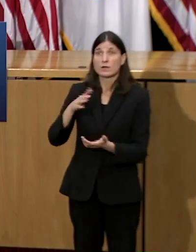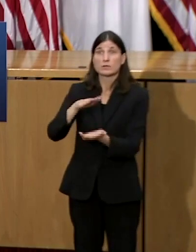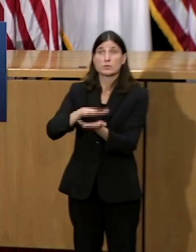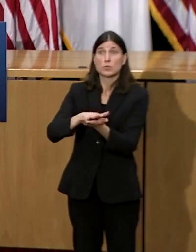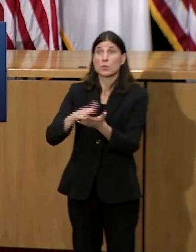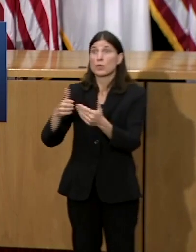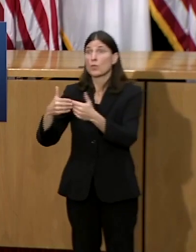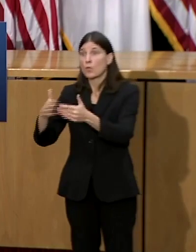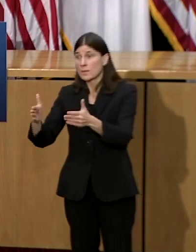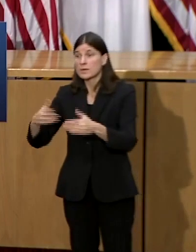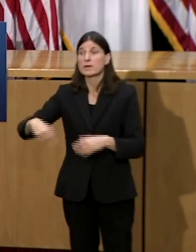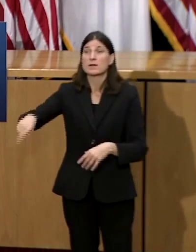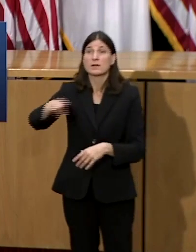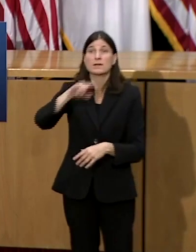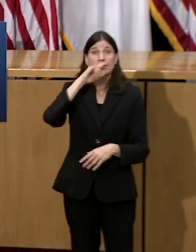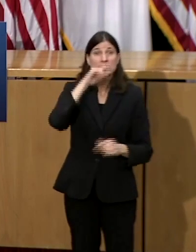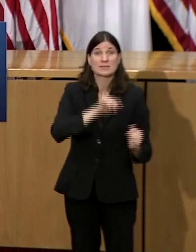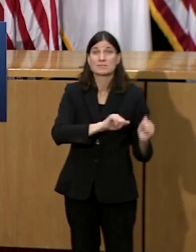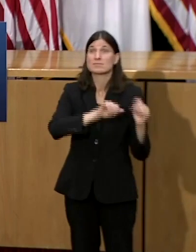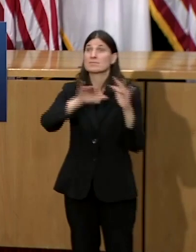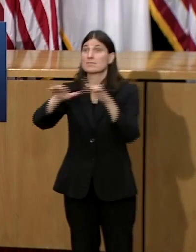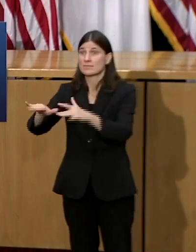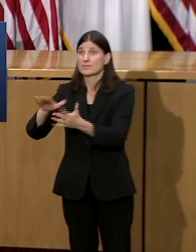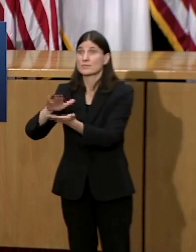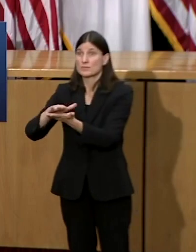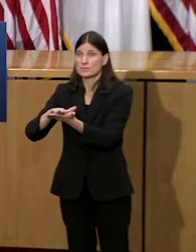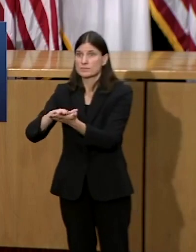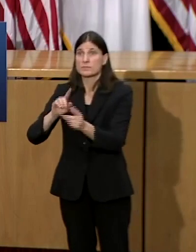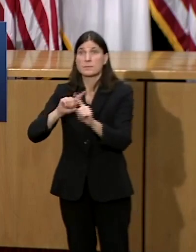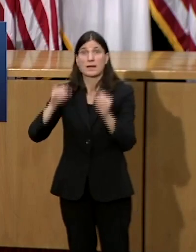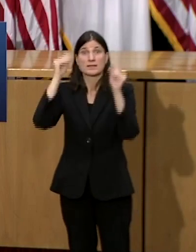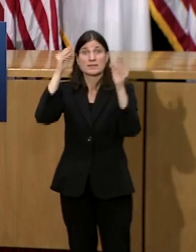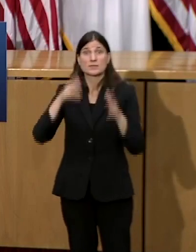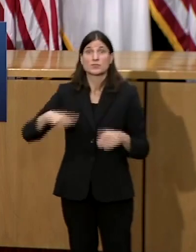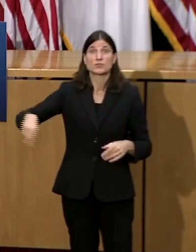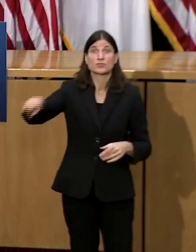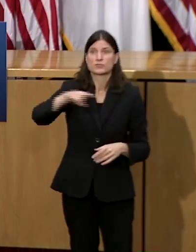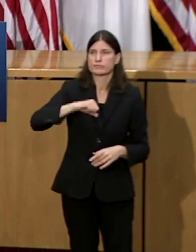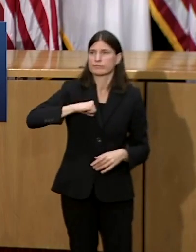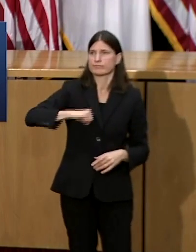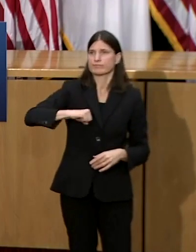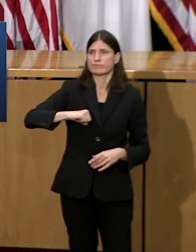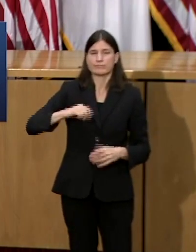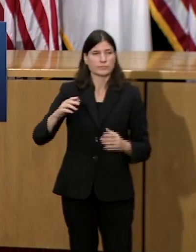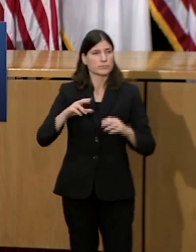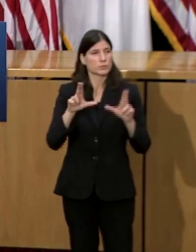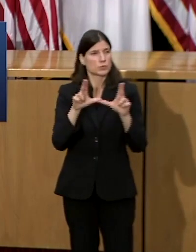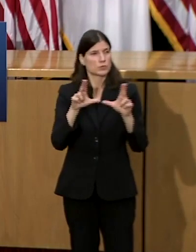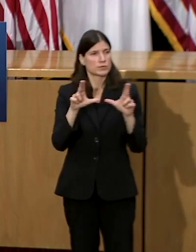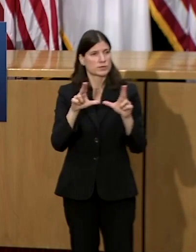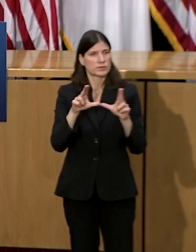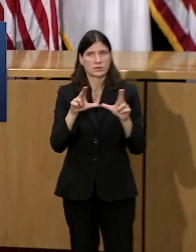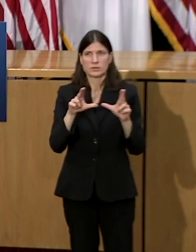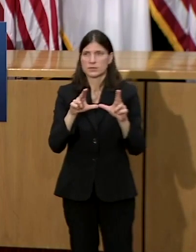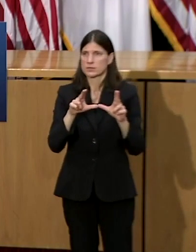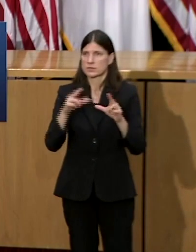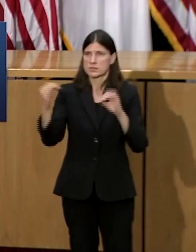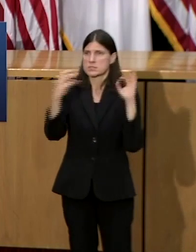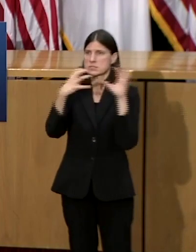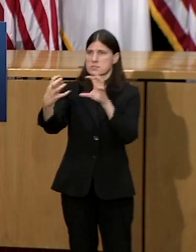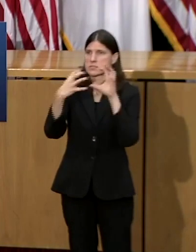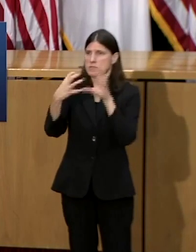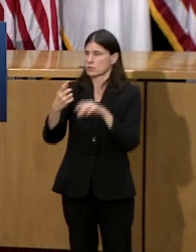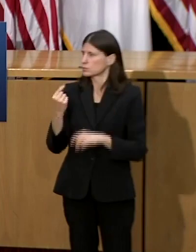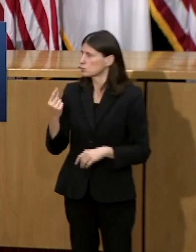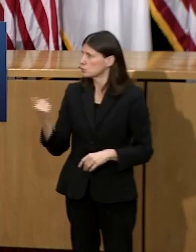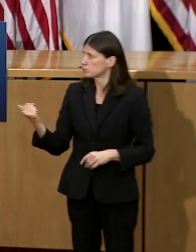do you get past that? They have somewhat resisted out of concern for their own health. Yeah, I mean, I think we want to be